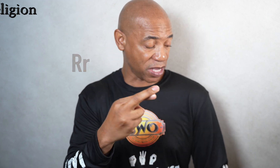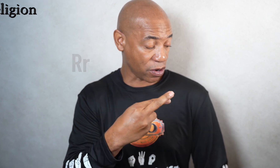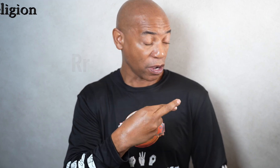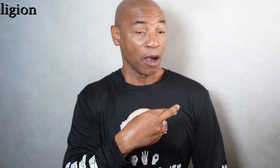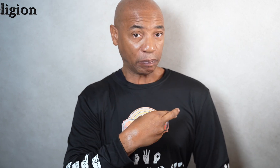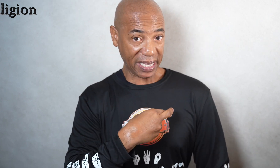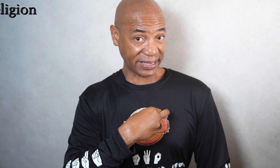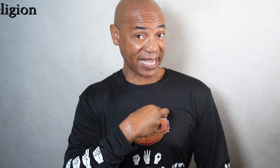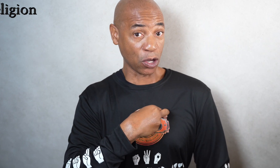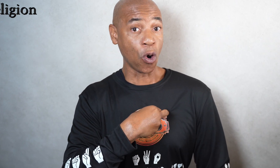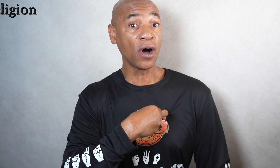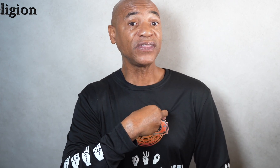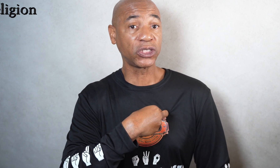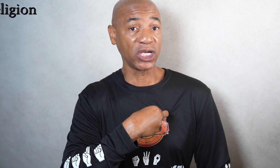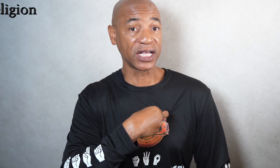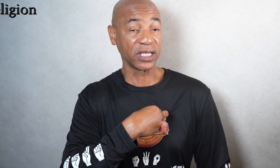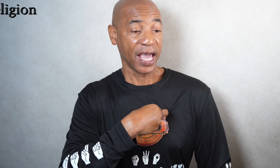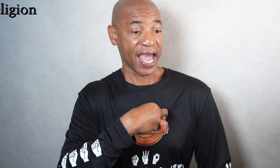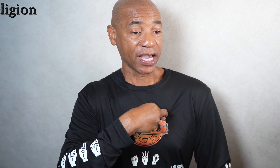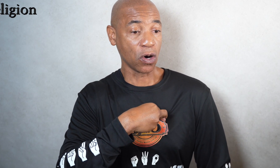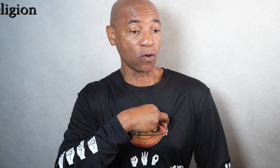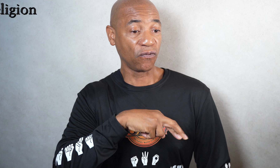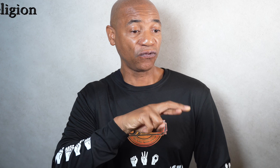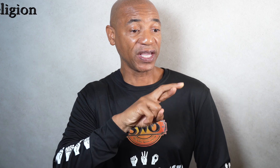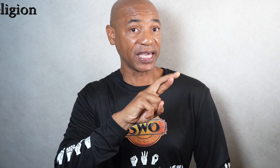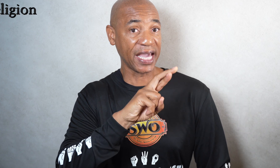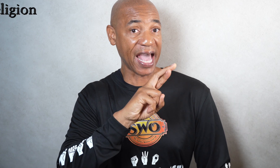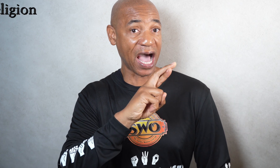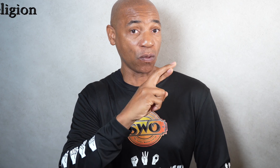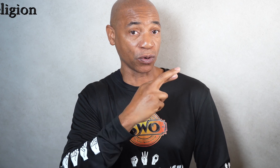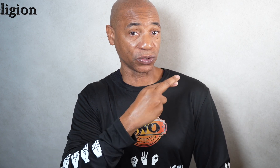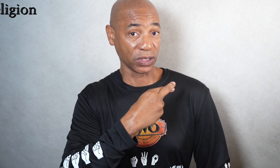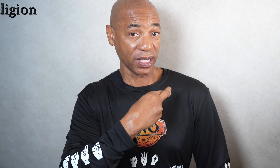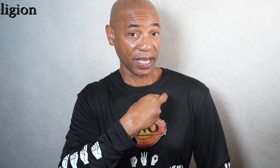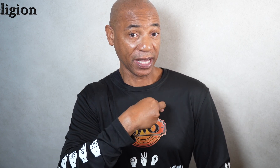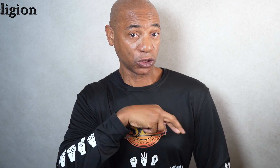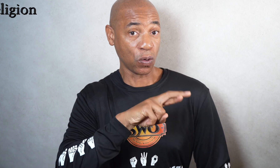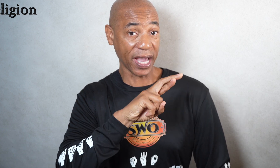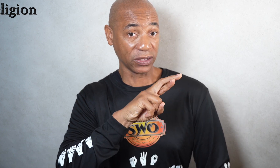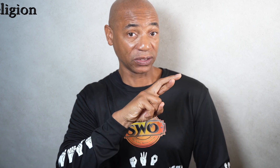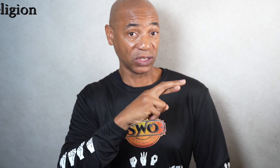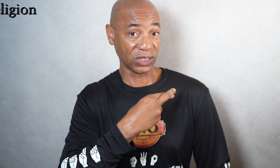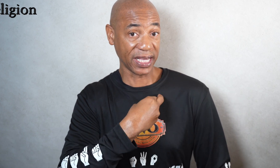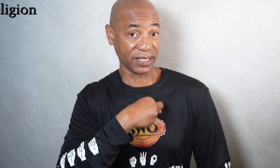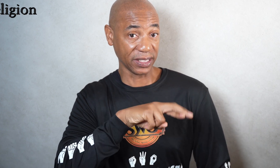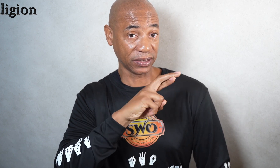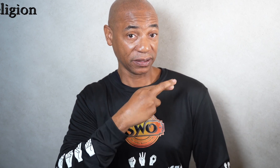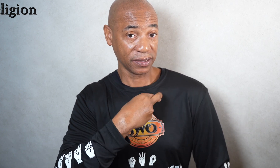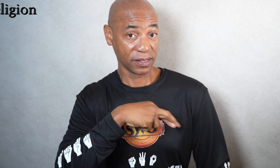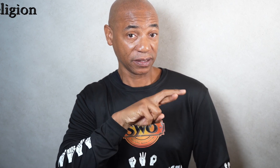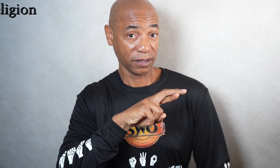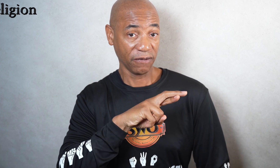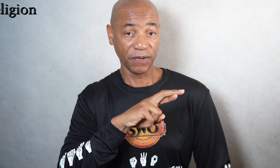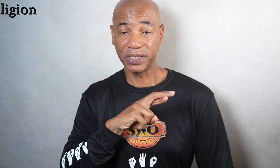here, place that on the chest and go flicking it outwards twice, just like this. From the